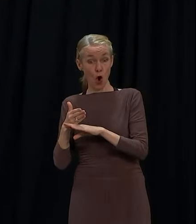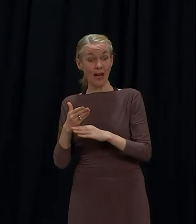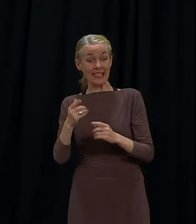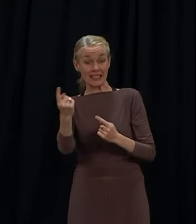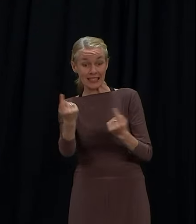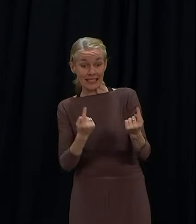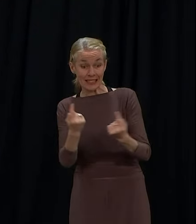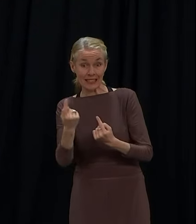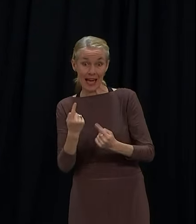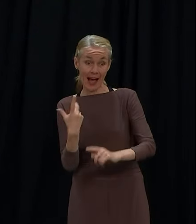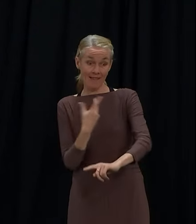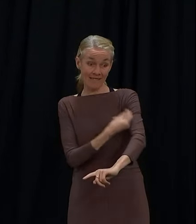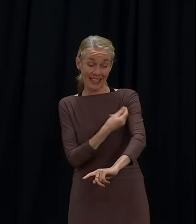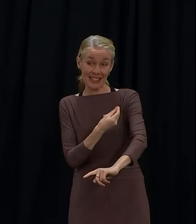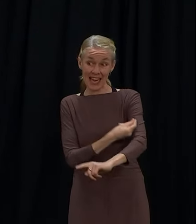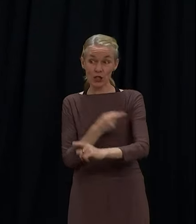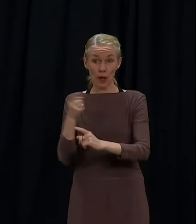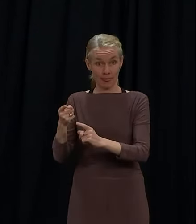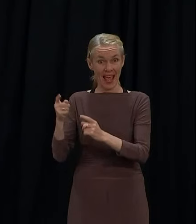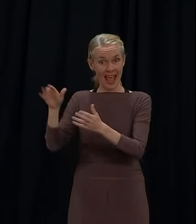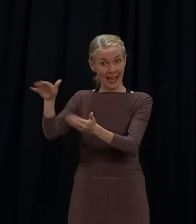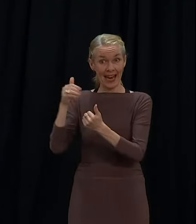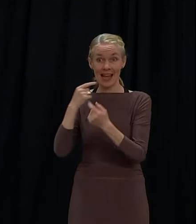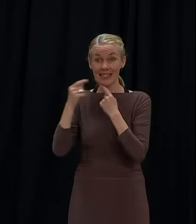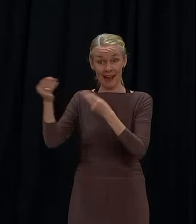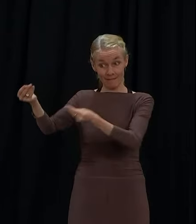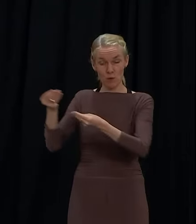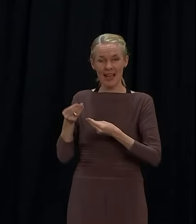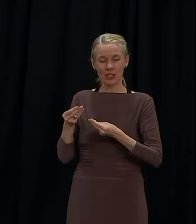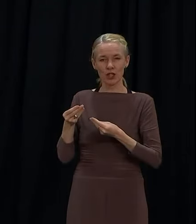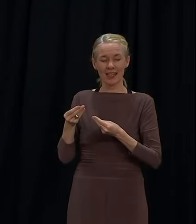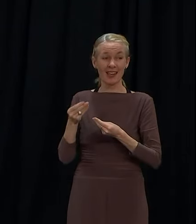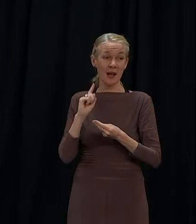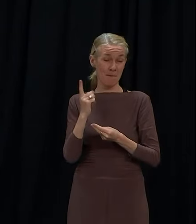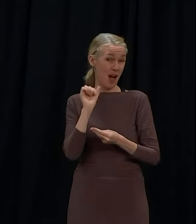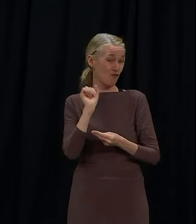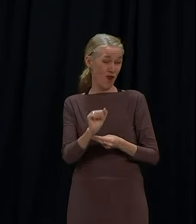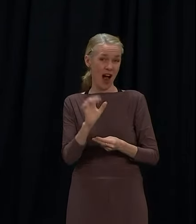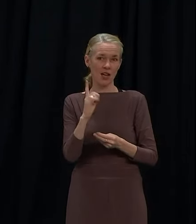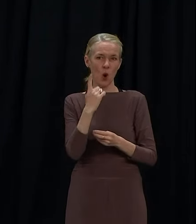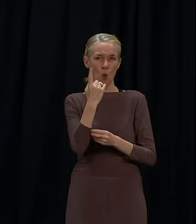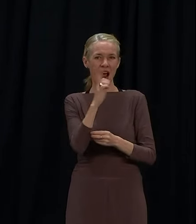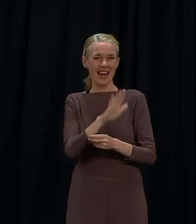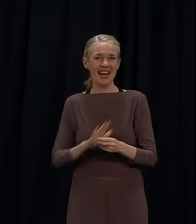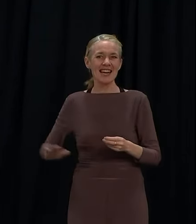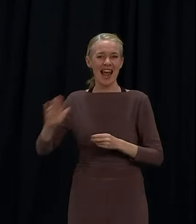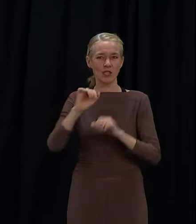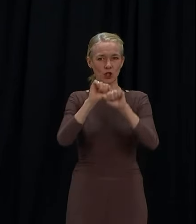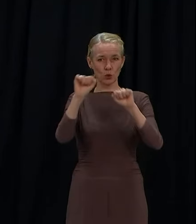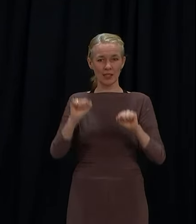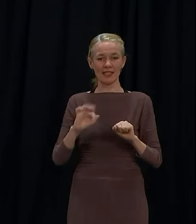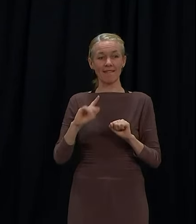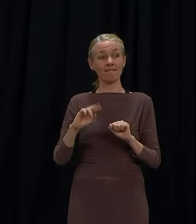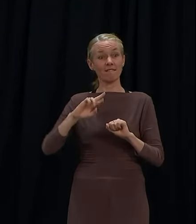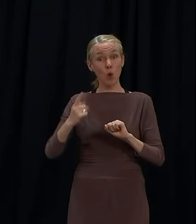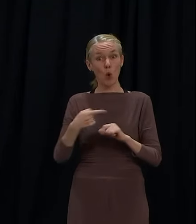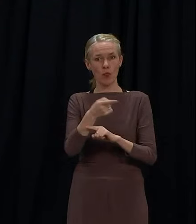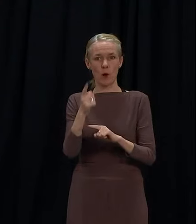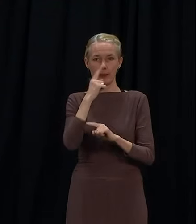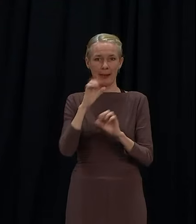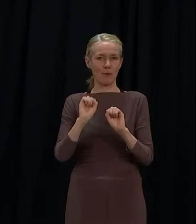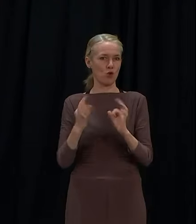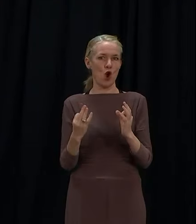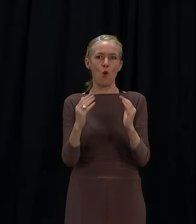we may have provided them. But what we don't have is a national data set that categorises people as homeless. And that's because